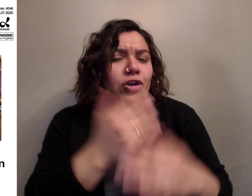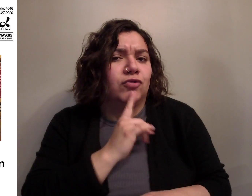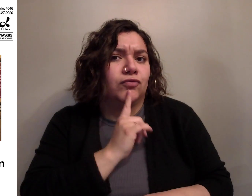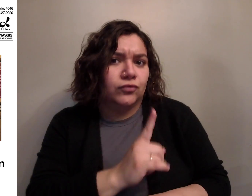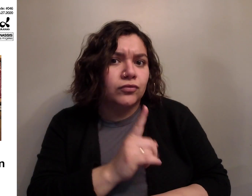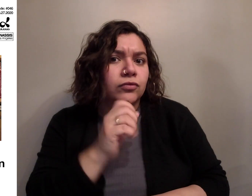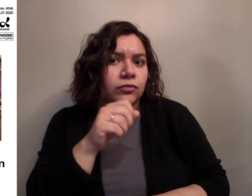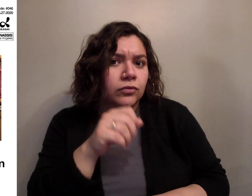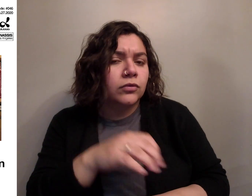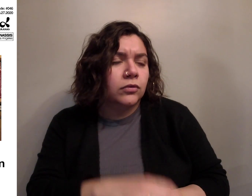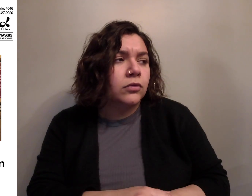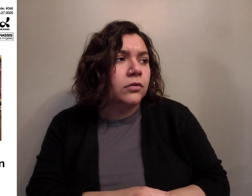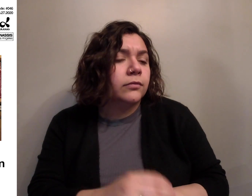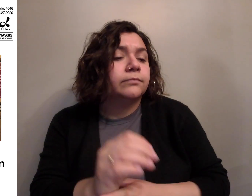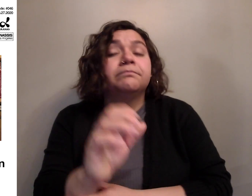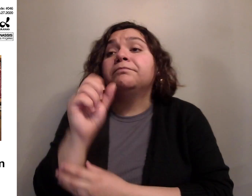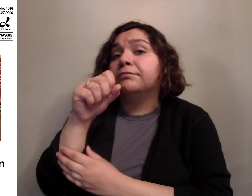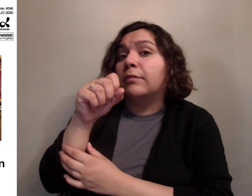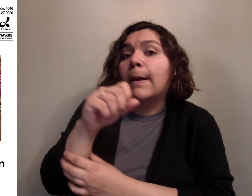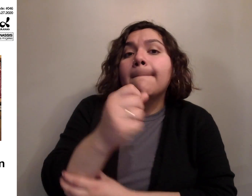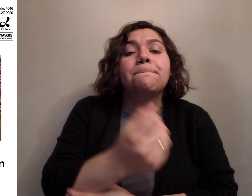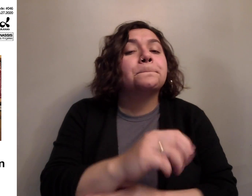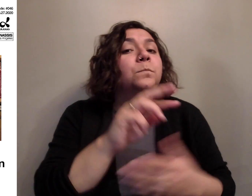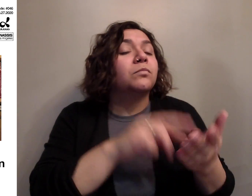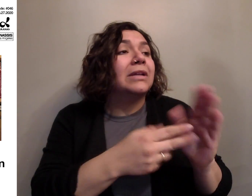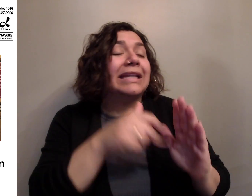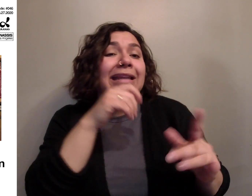but darkness for sure. And